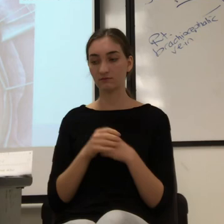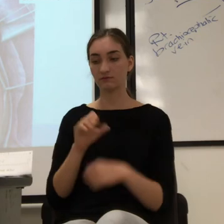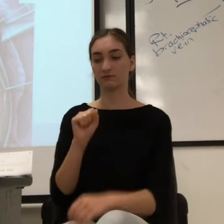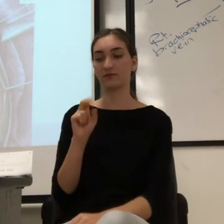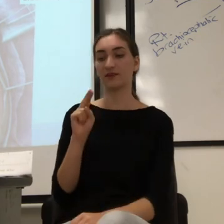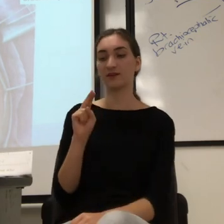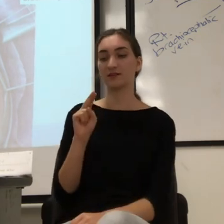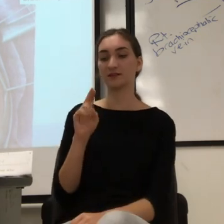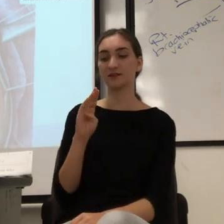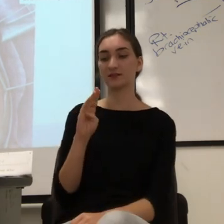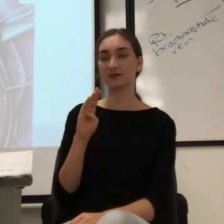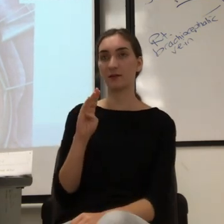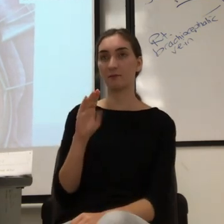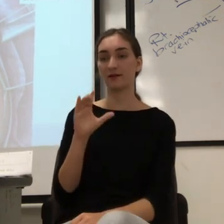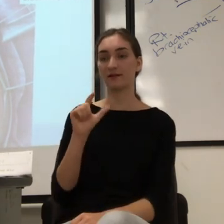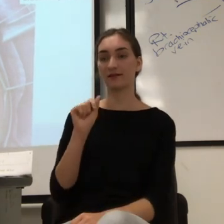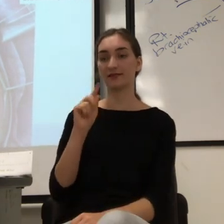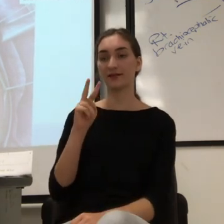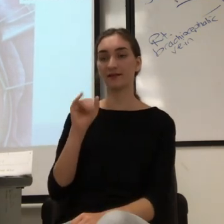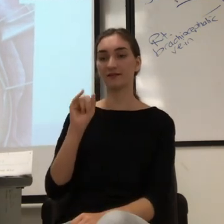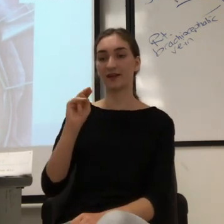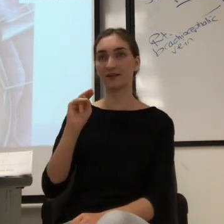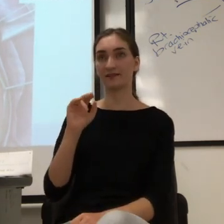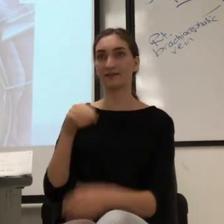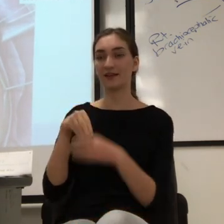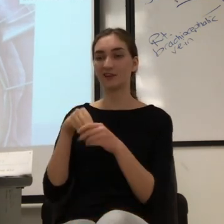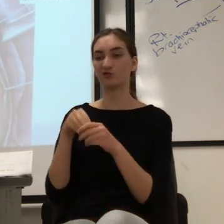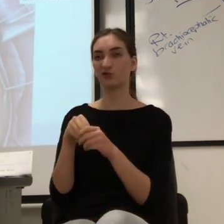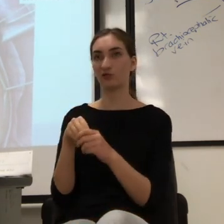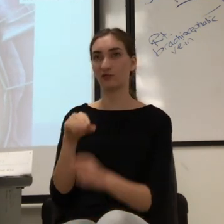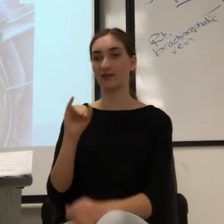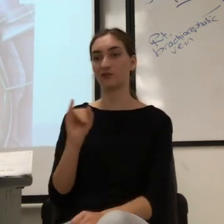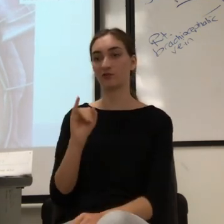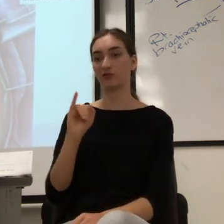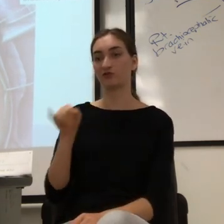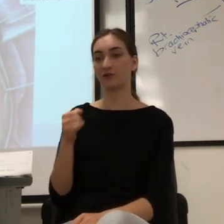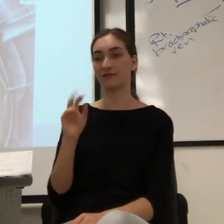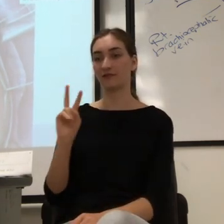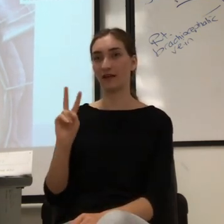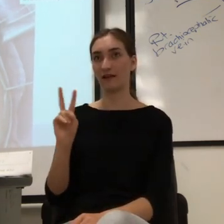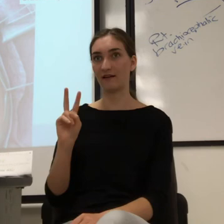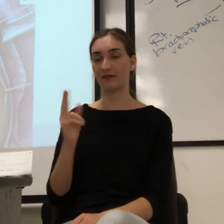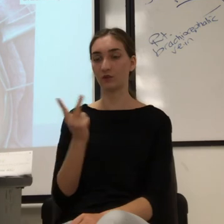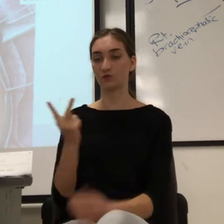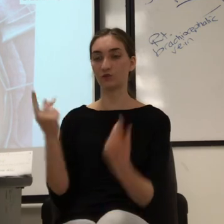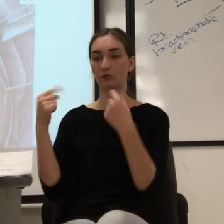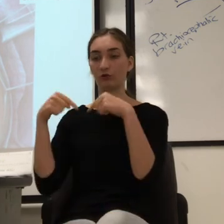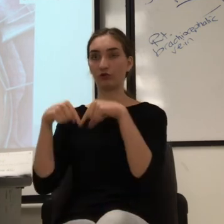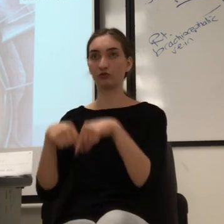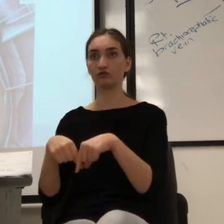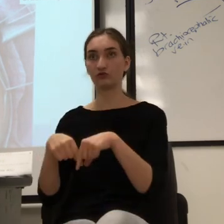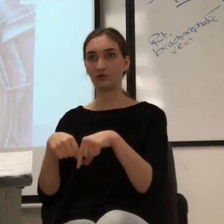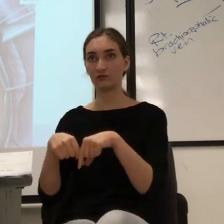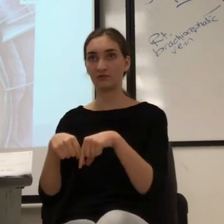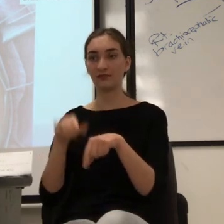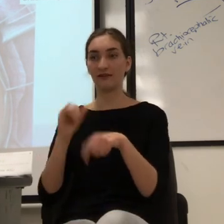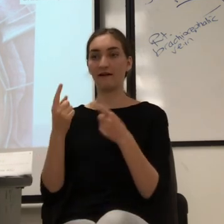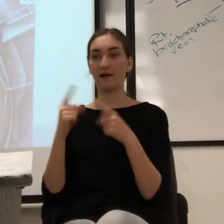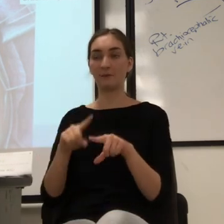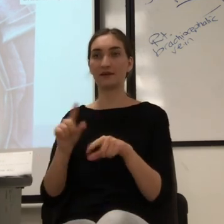subclavian and internal jugular vein, they merge here to form the brachiocephalic veins. That occurs right behind the sternoclavicular